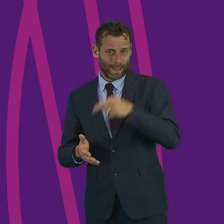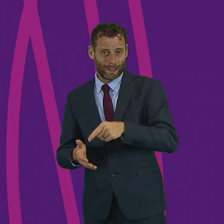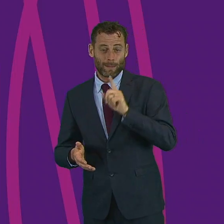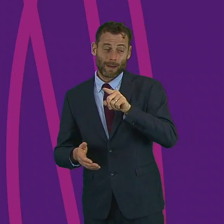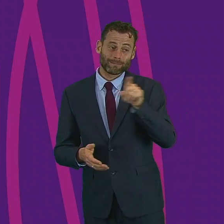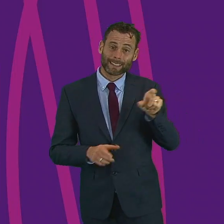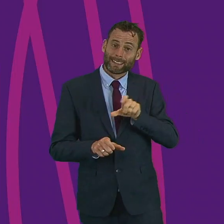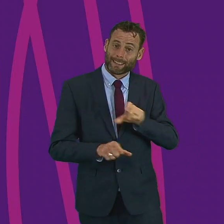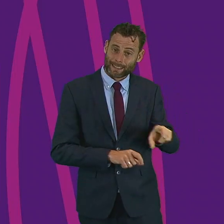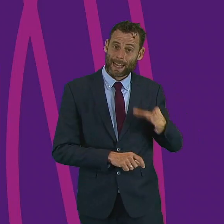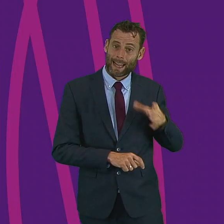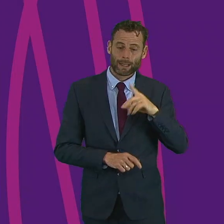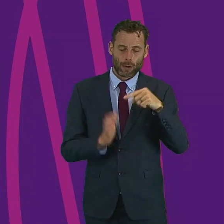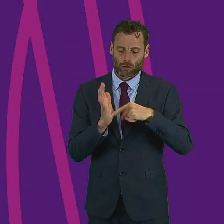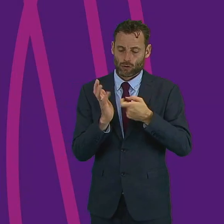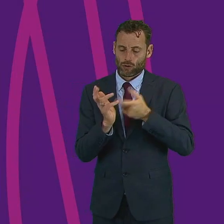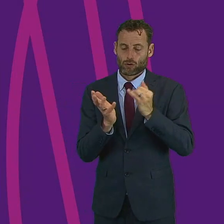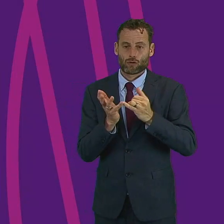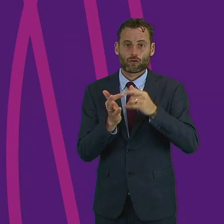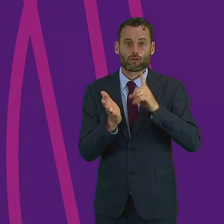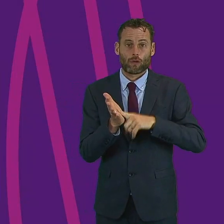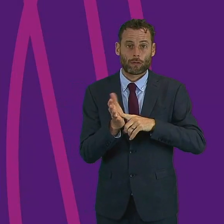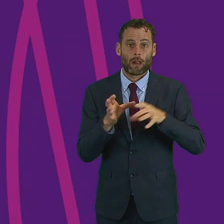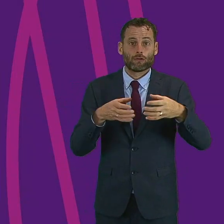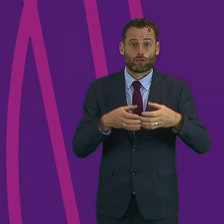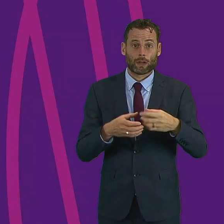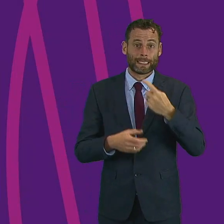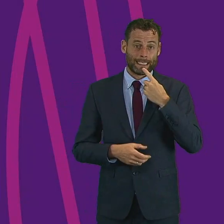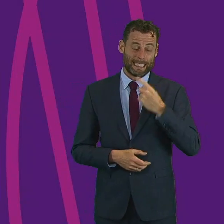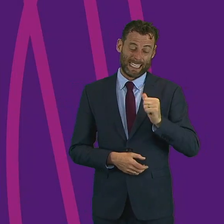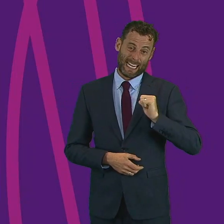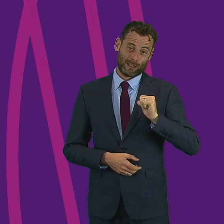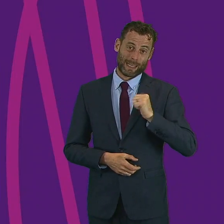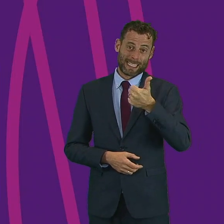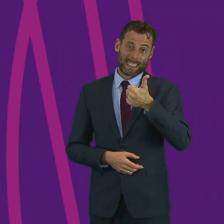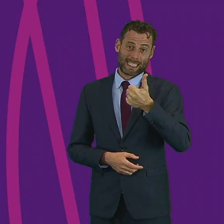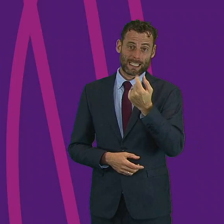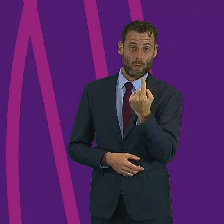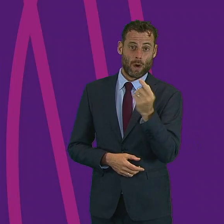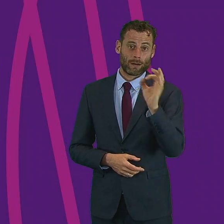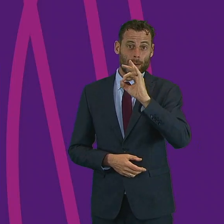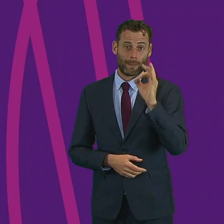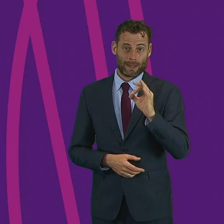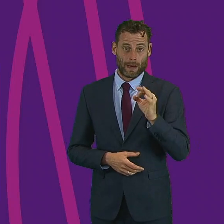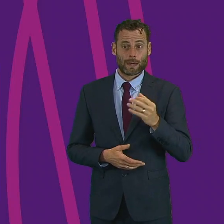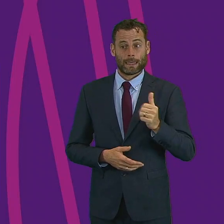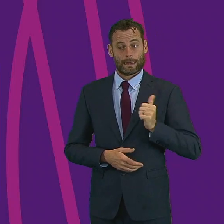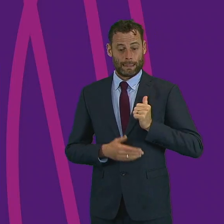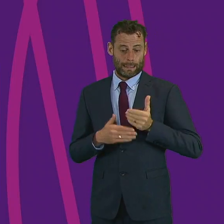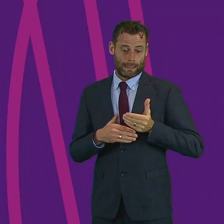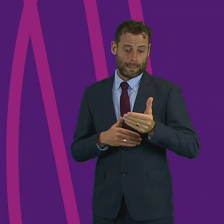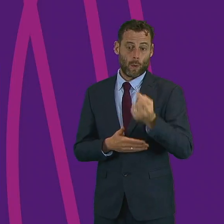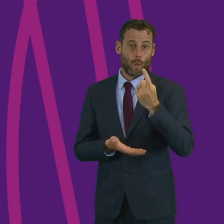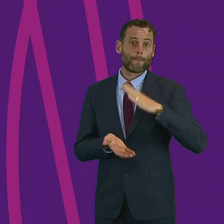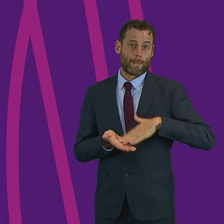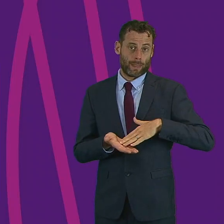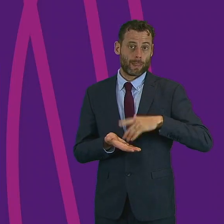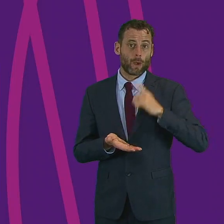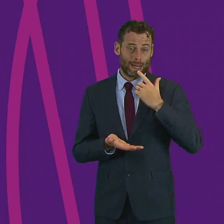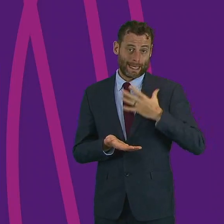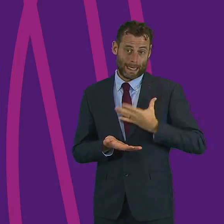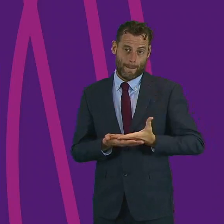workers, and I always encourage the proper contribution of trade unions in that. I'm not familiar with all of the details of the situation at Burton,